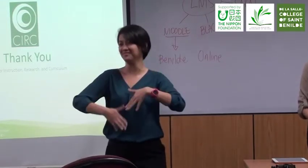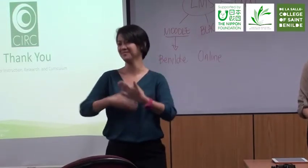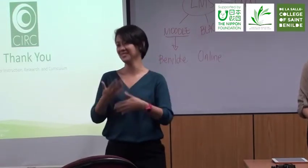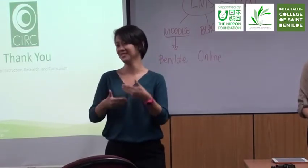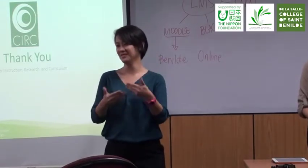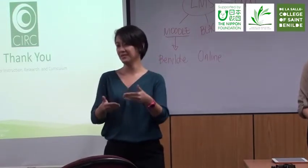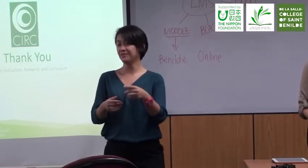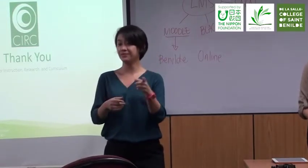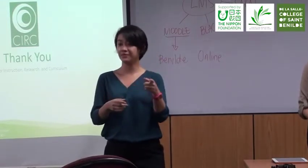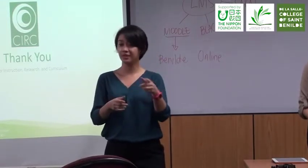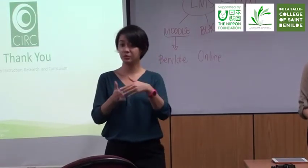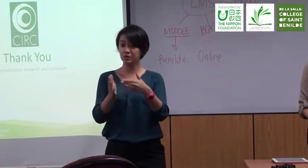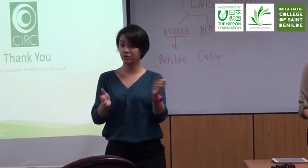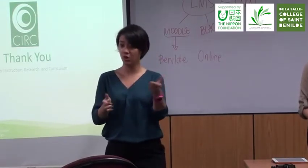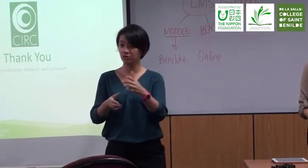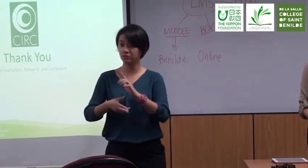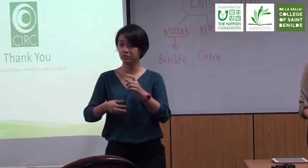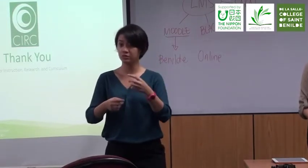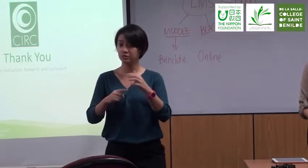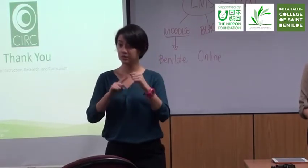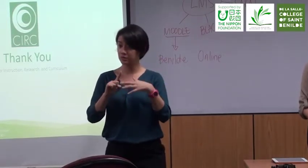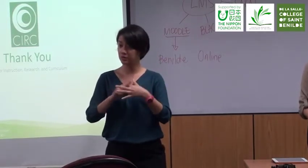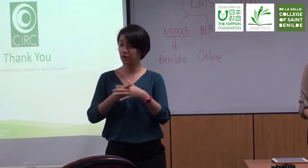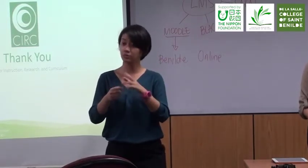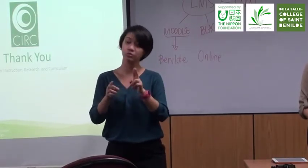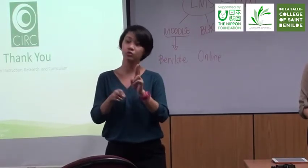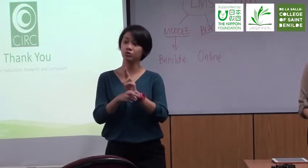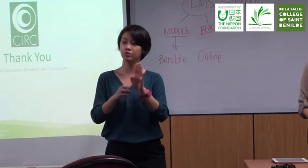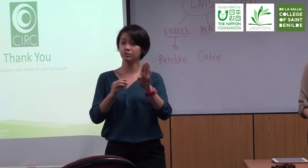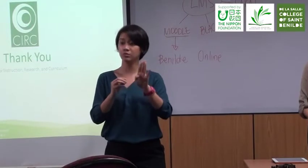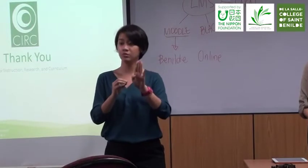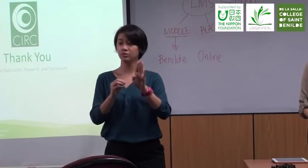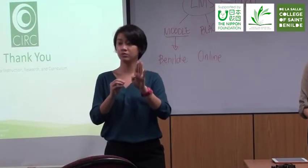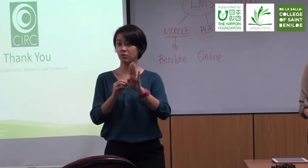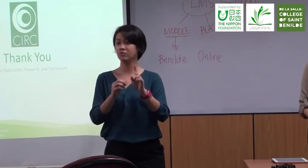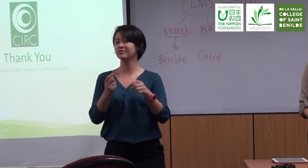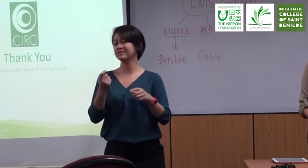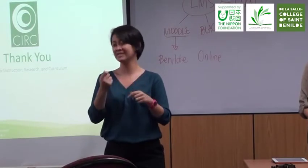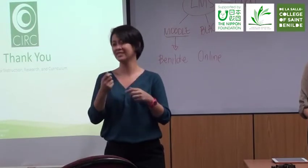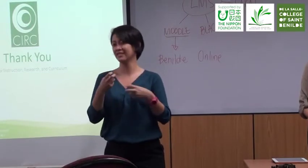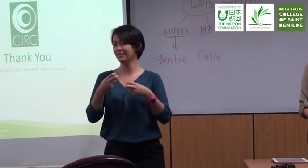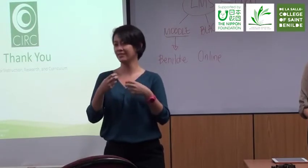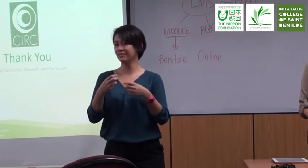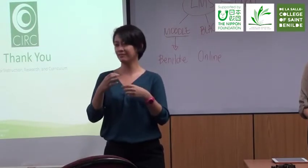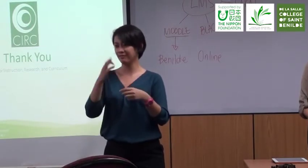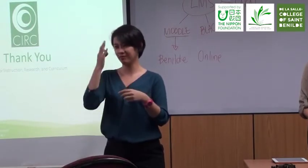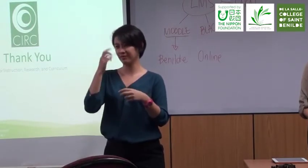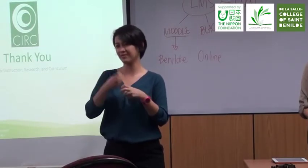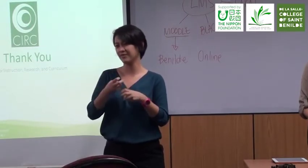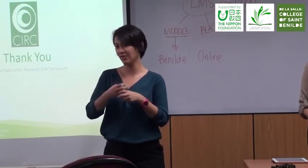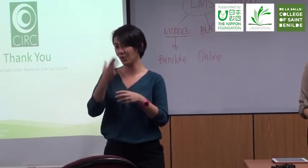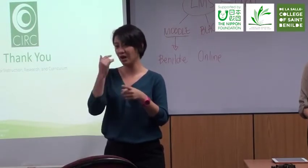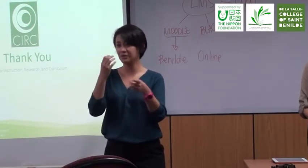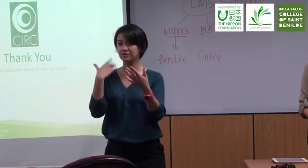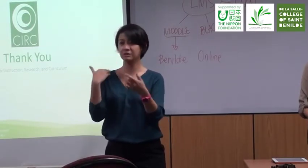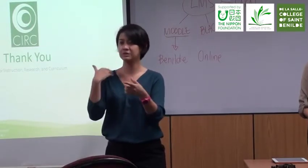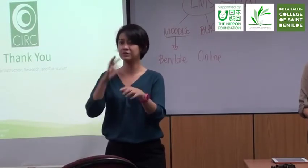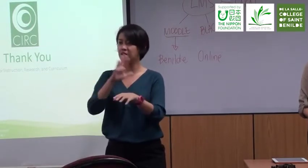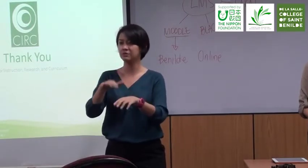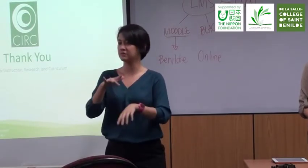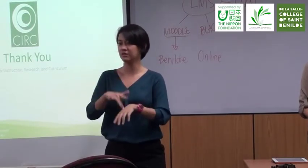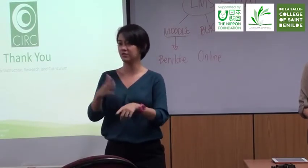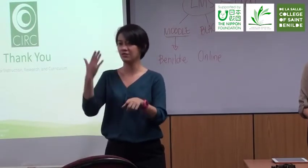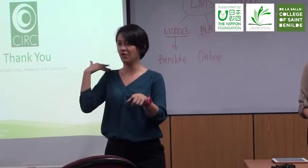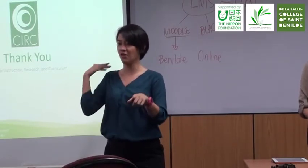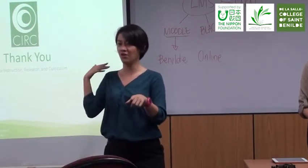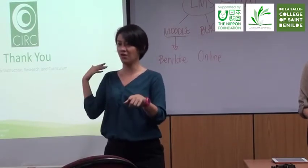And so we reviewed something about MOODLE, and then from then on, everything worked pretty